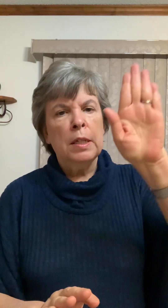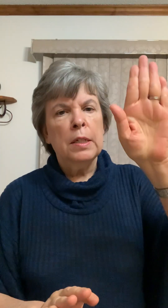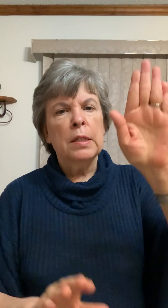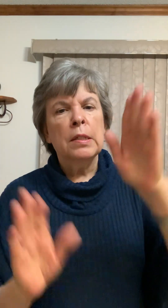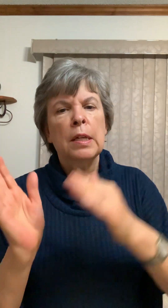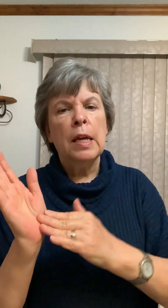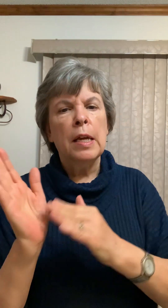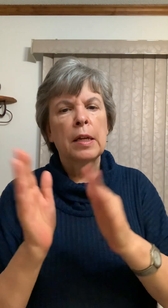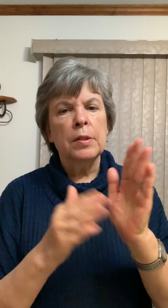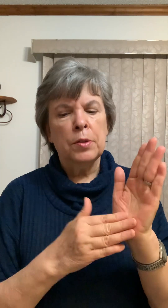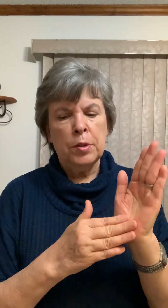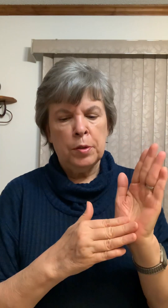his hands,